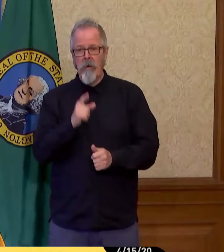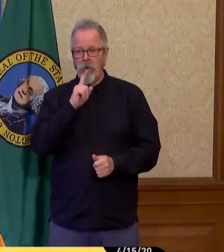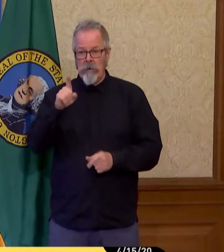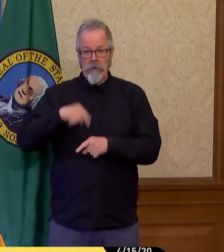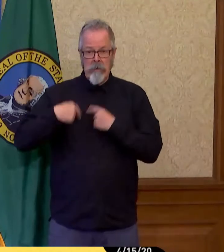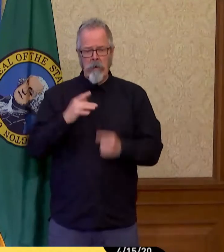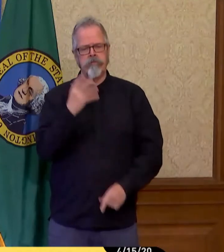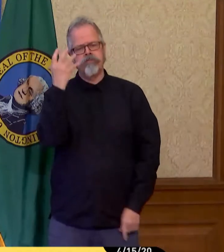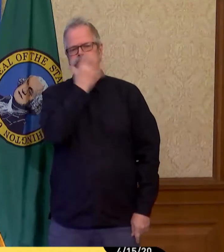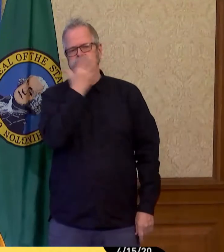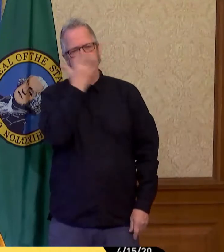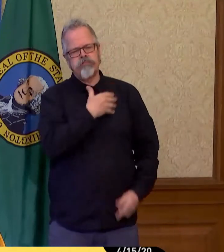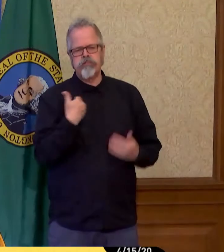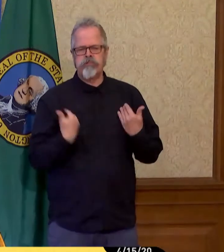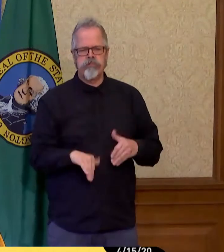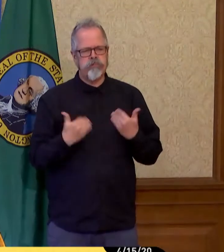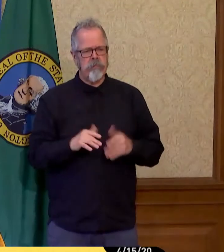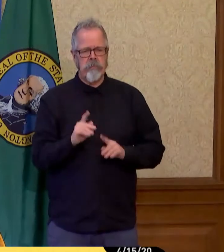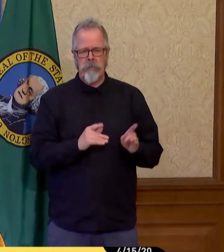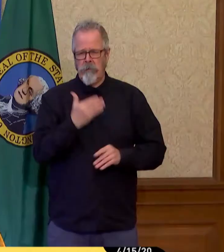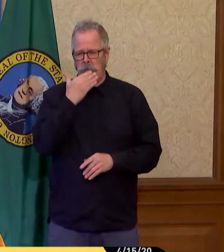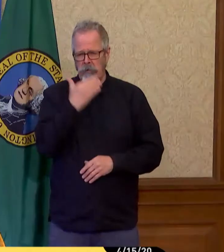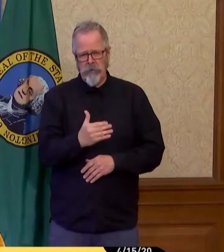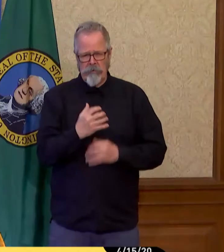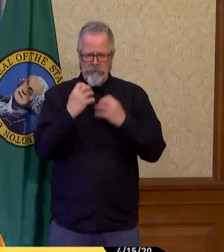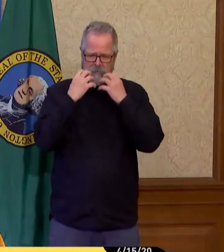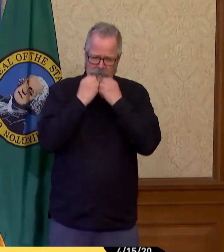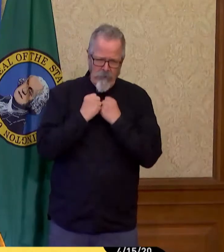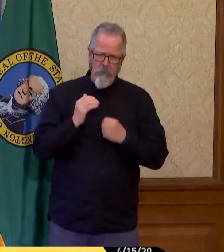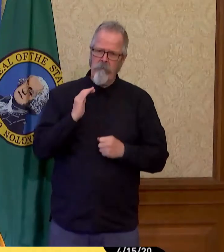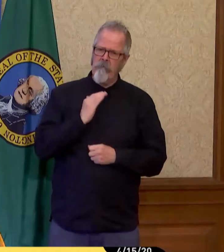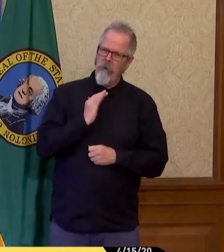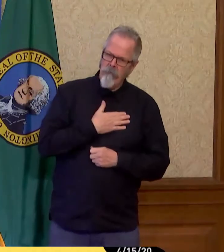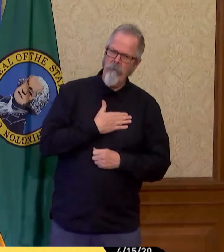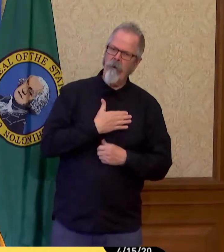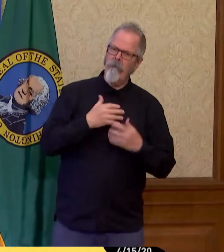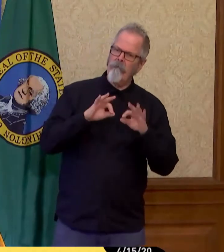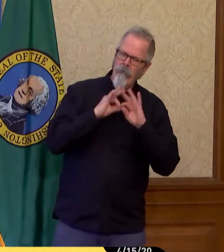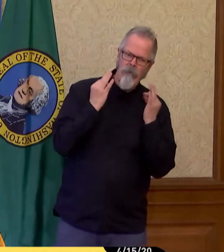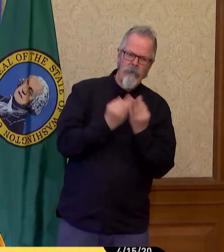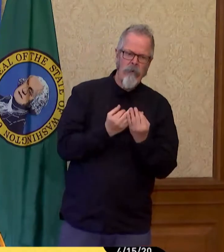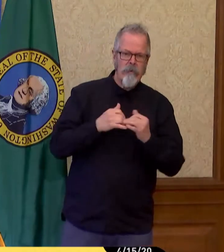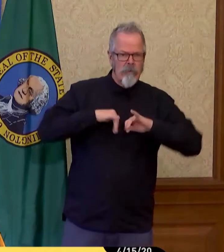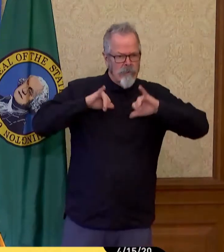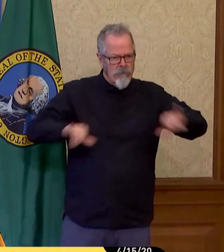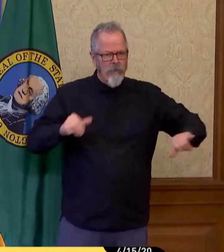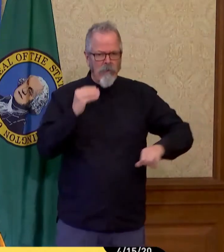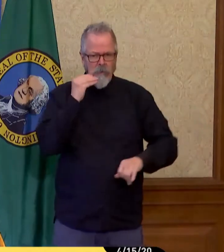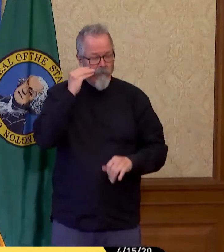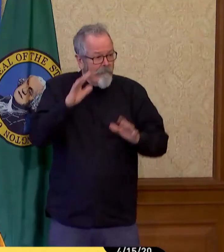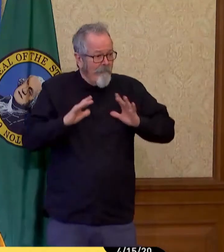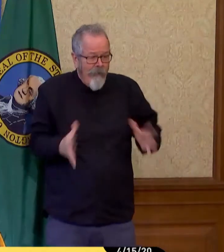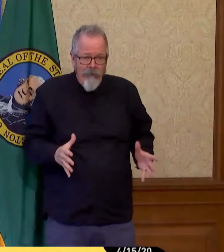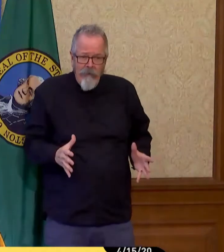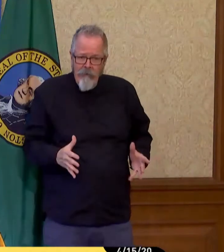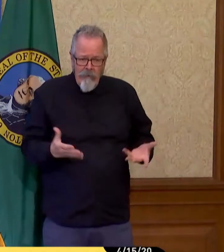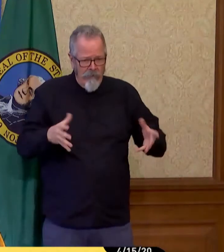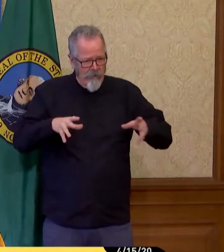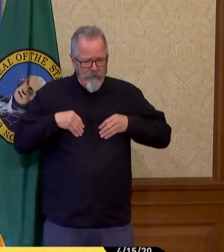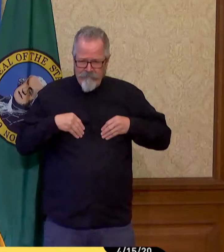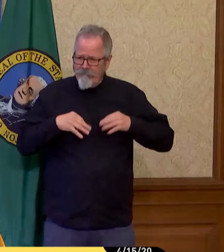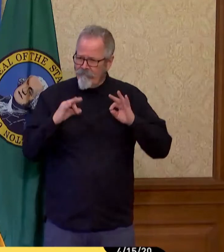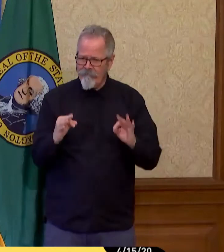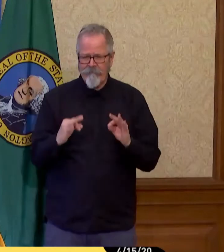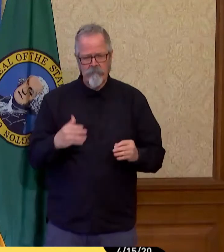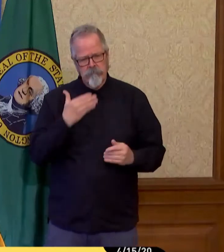them. That's what this is about fundamentally. And they've been willing to accept these enormous intrusions in their